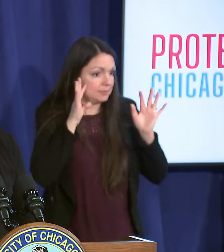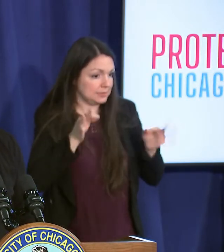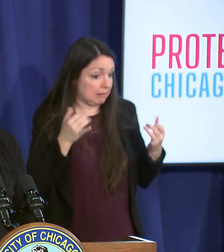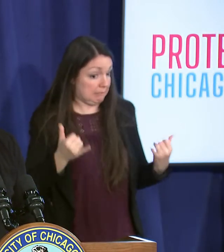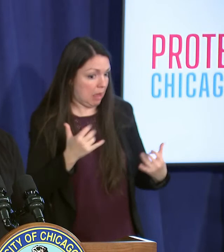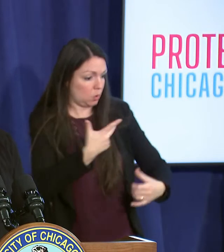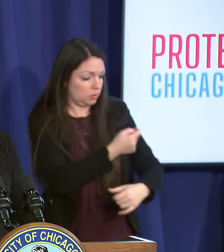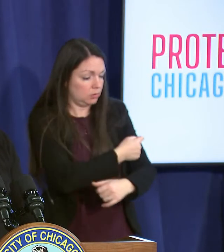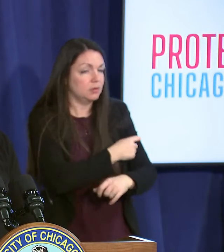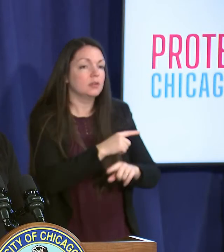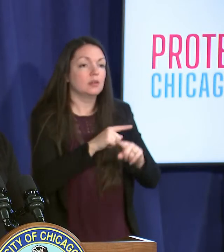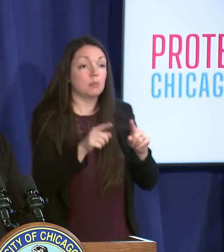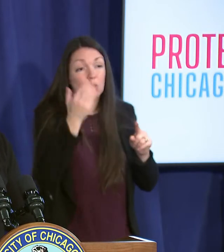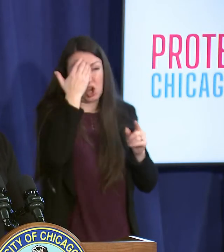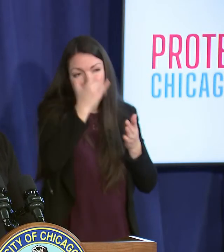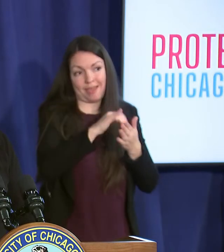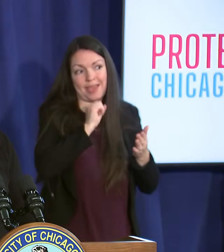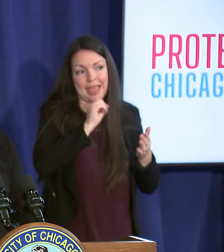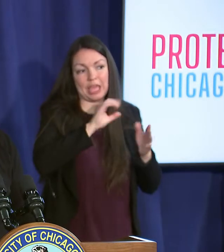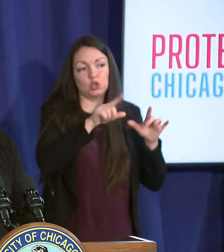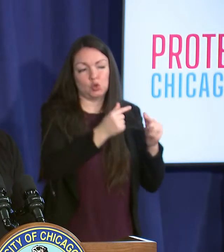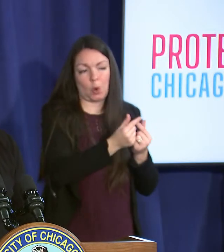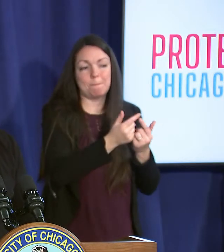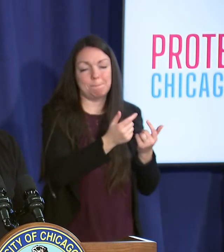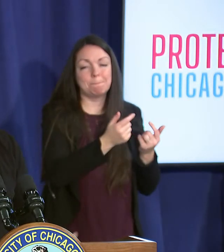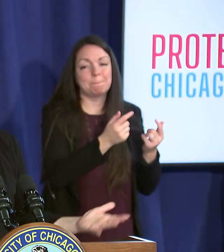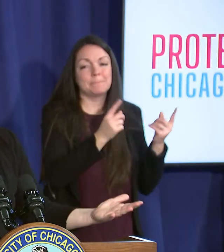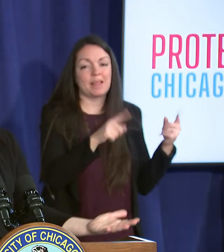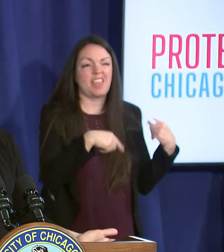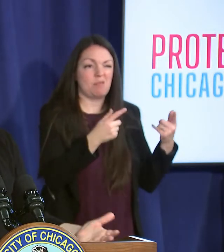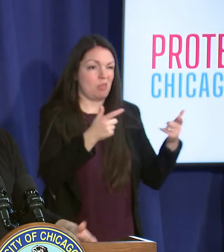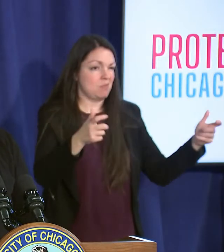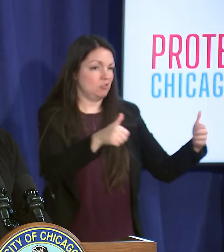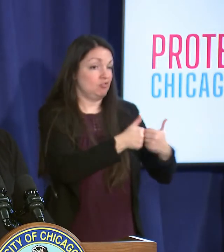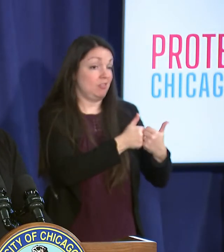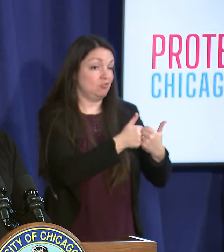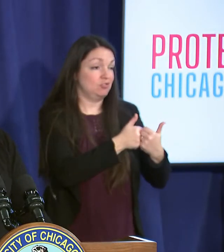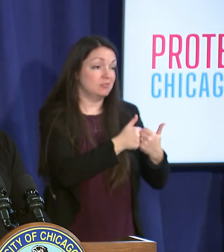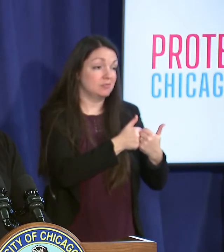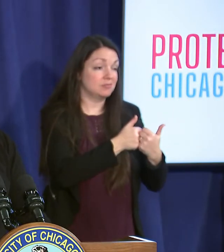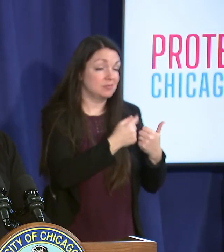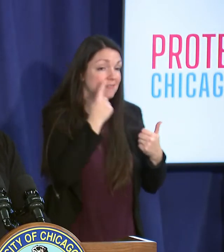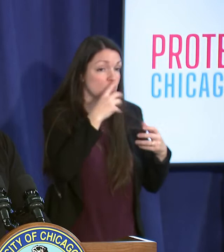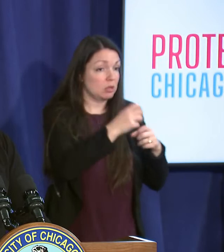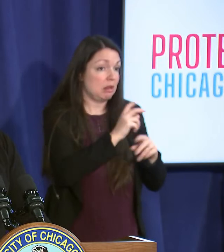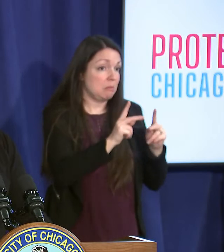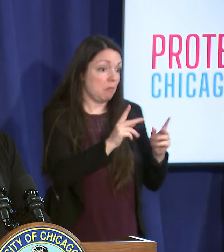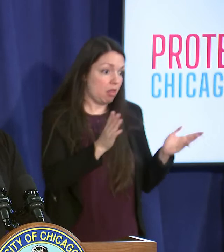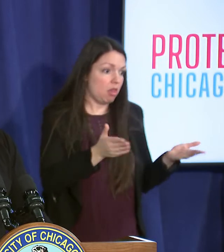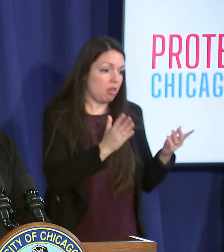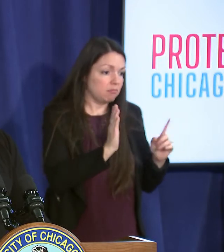that age group has continued to be one of the biggest challenges, frankly, in terms of getting folks